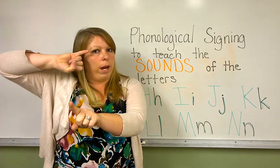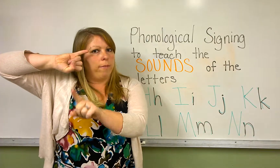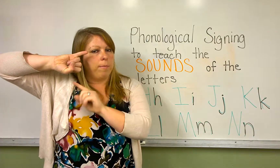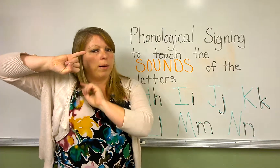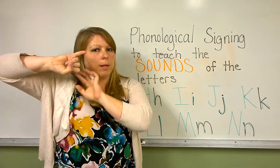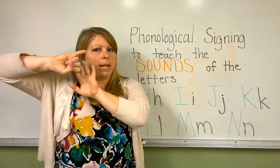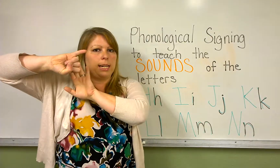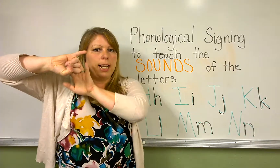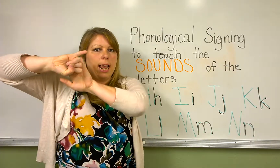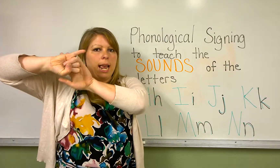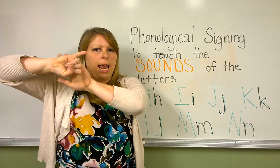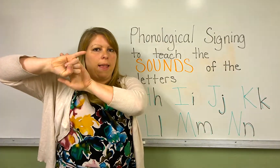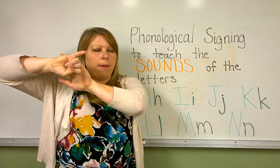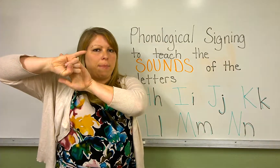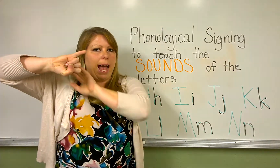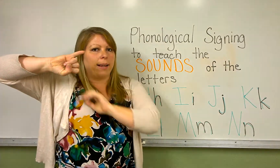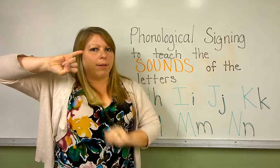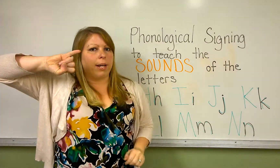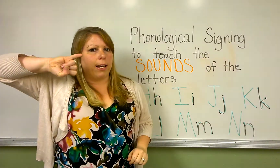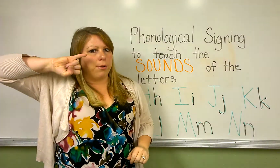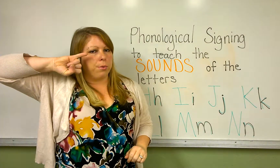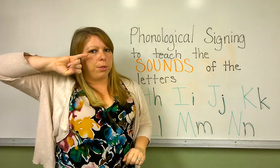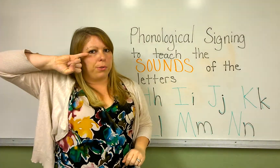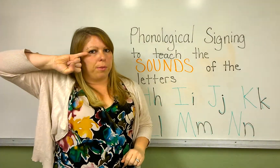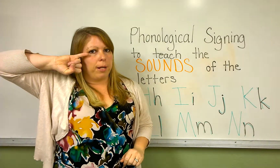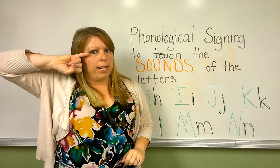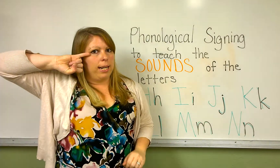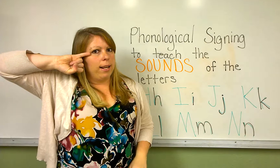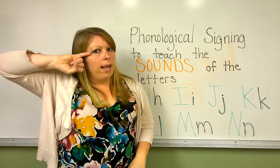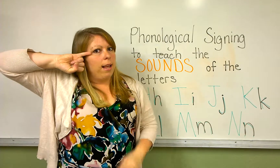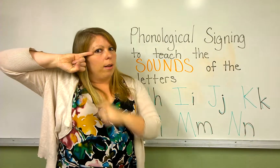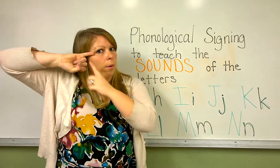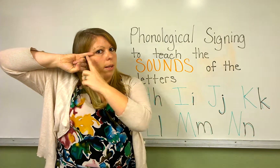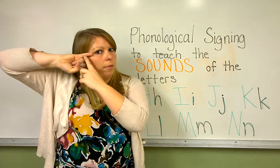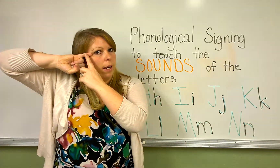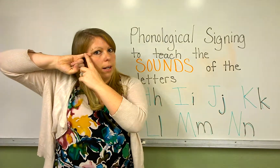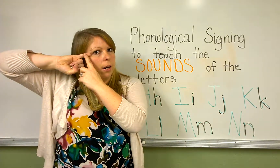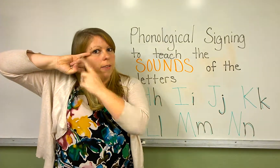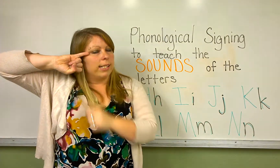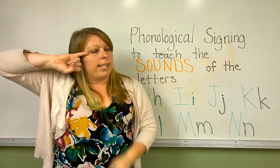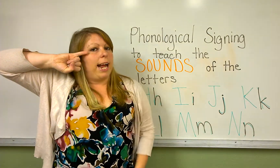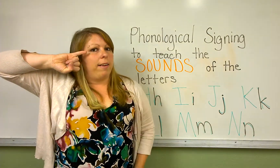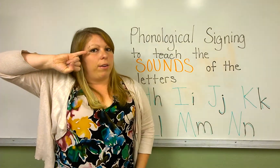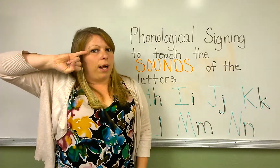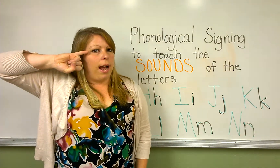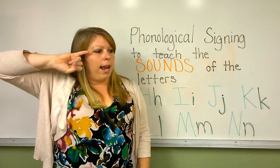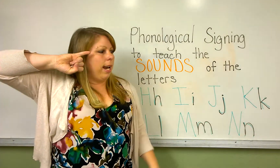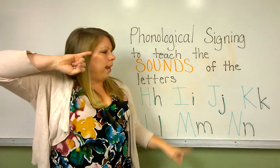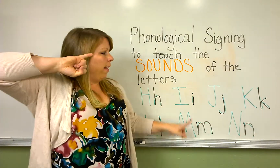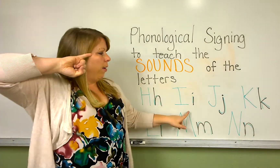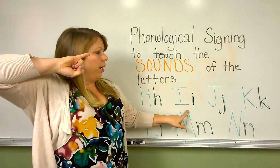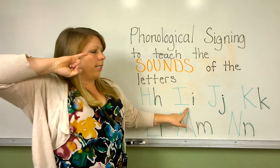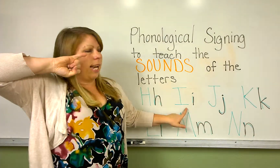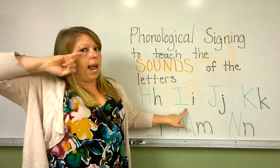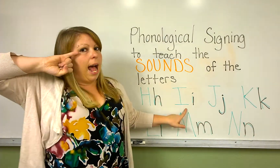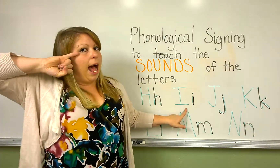from your body and the back of your hand towards your body, with your finger on the side of your eye, and then you can say